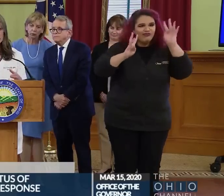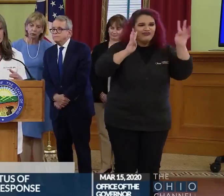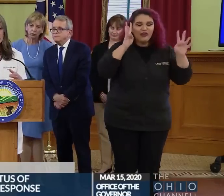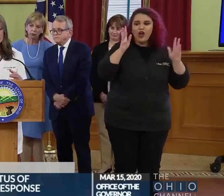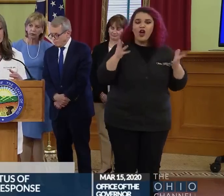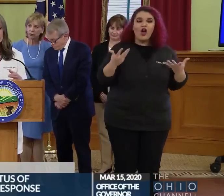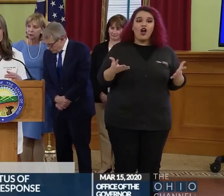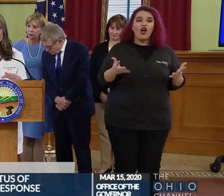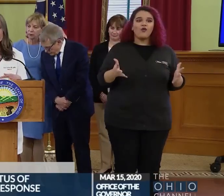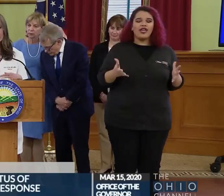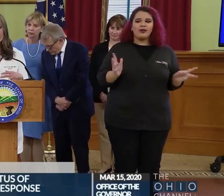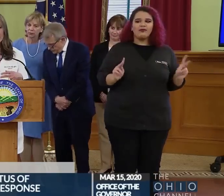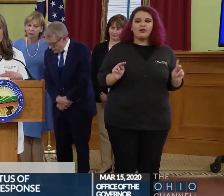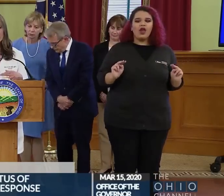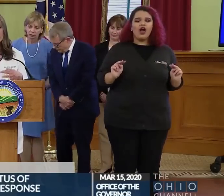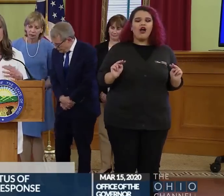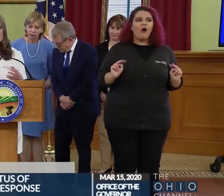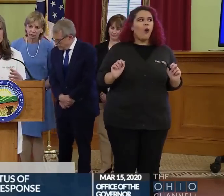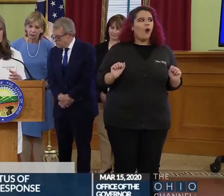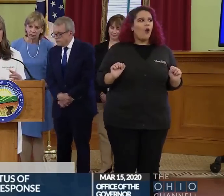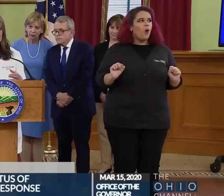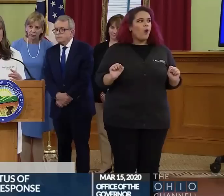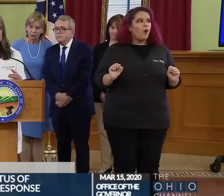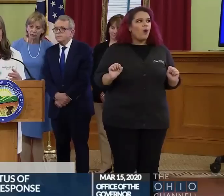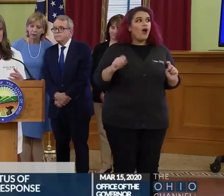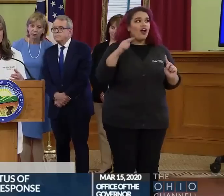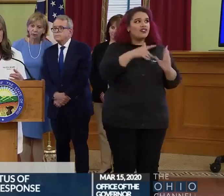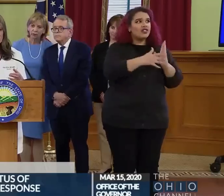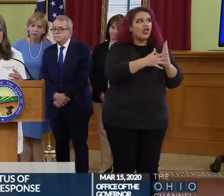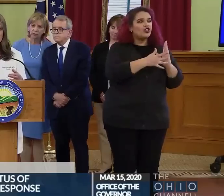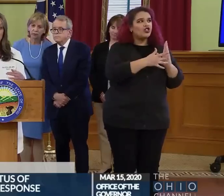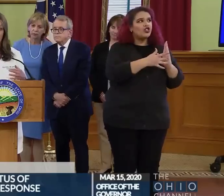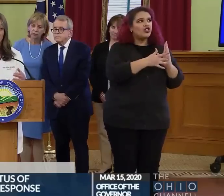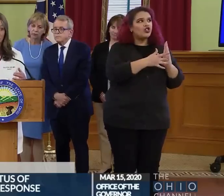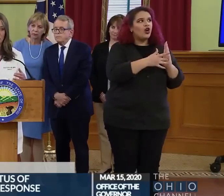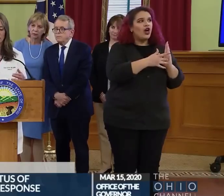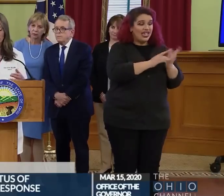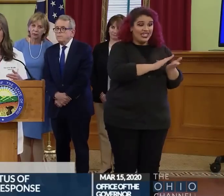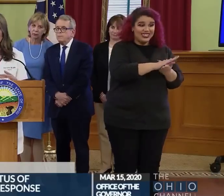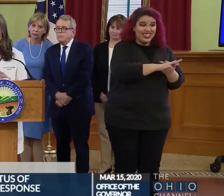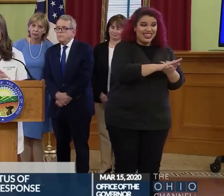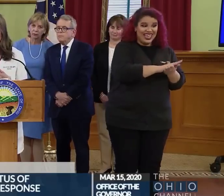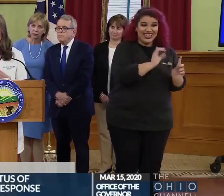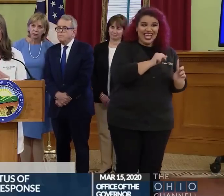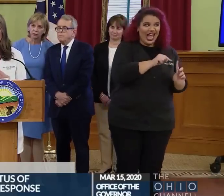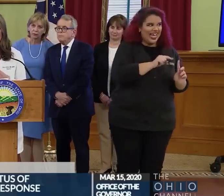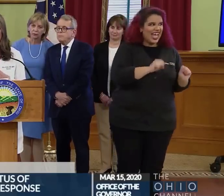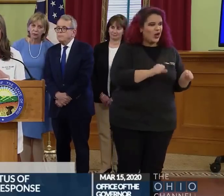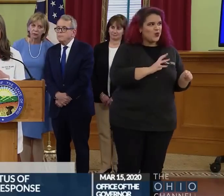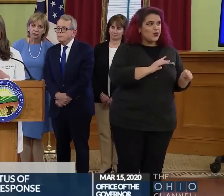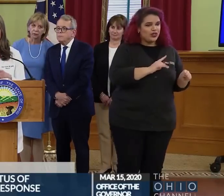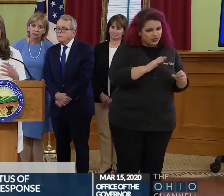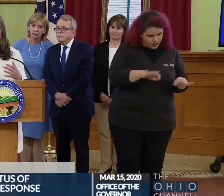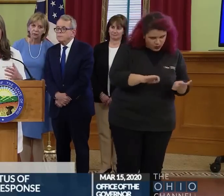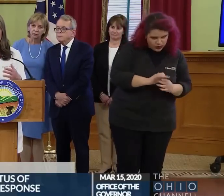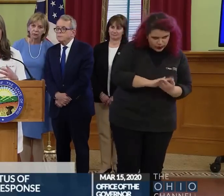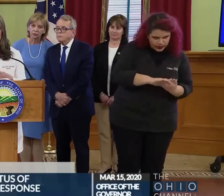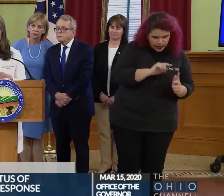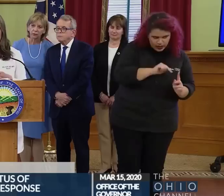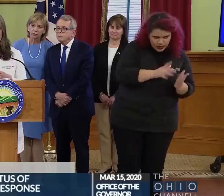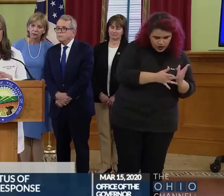are coming up with ways from using technology that you can wipe down, because you have to wipe it down, to, you